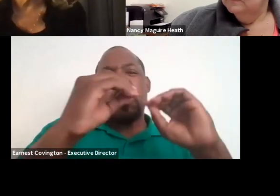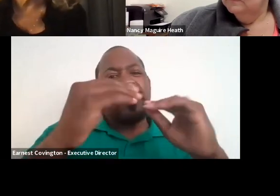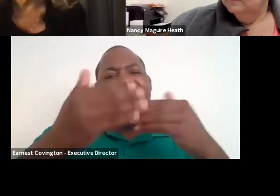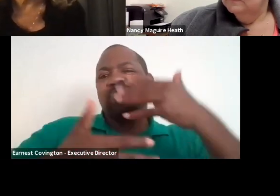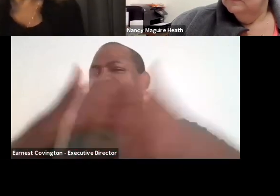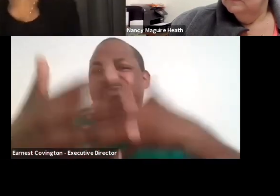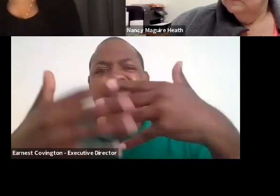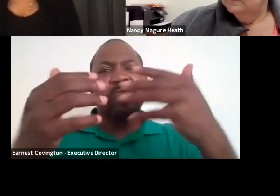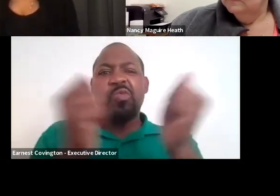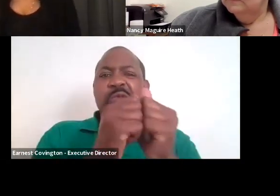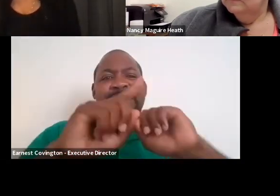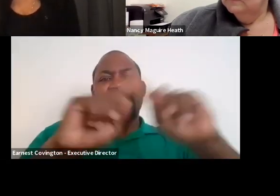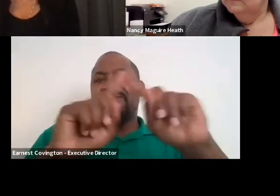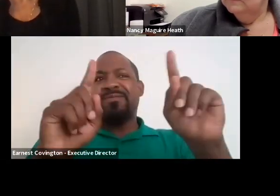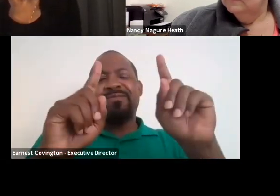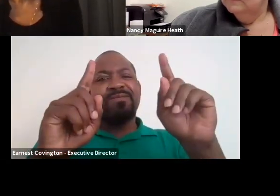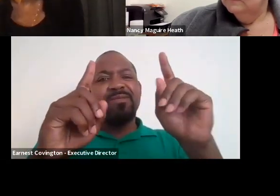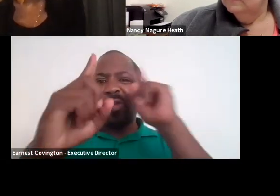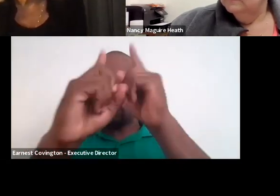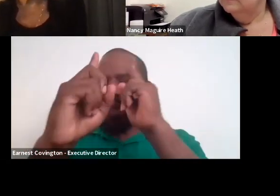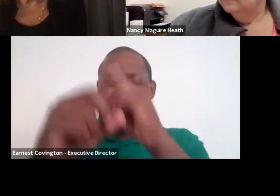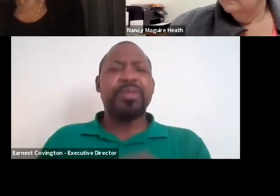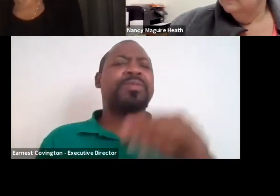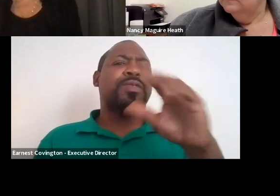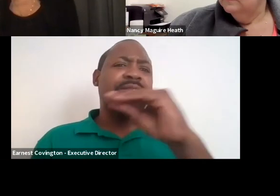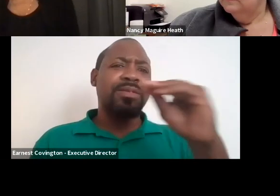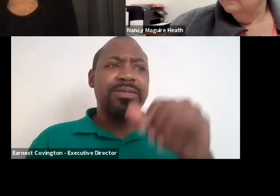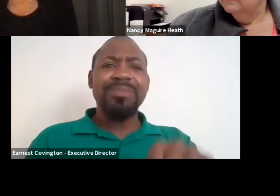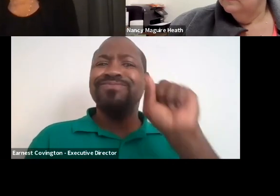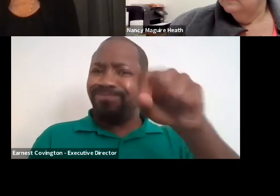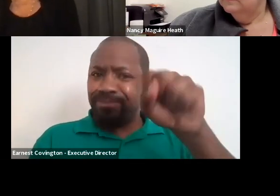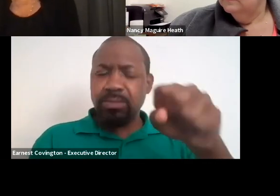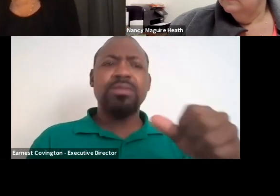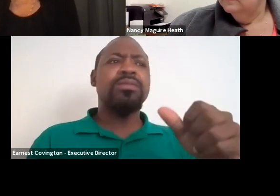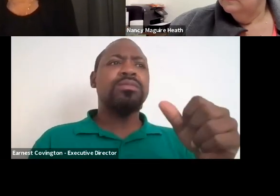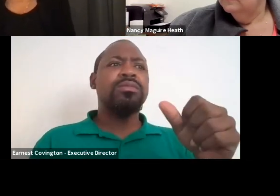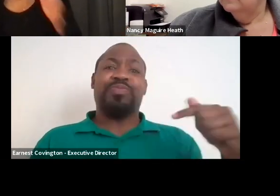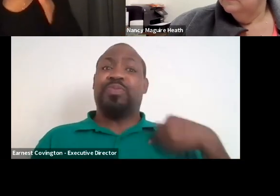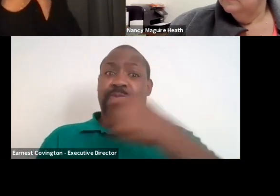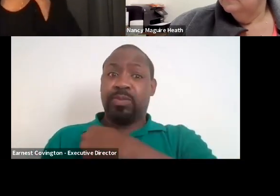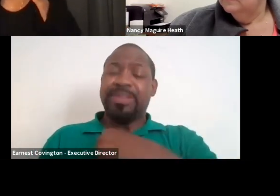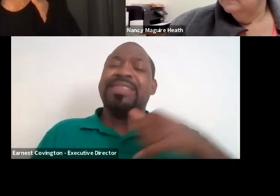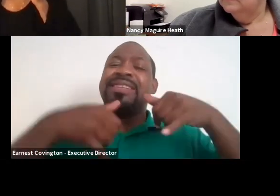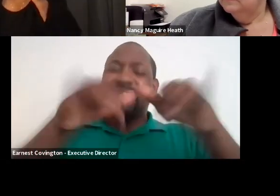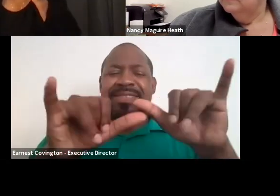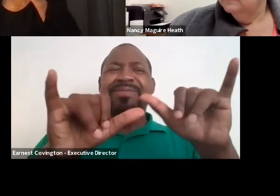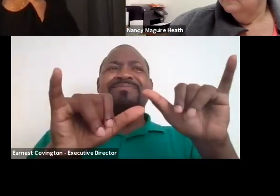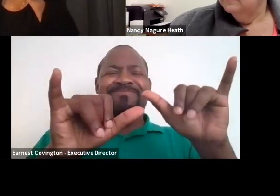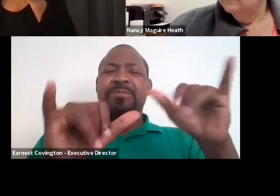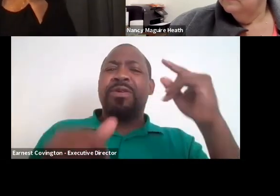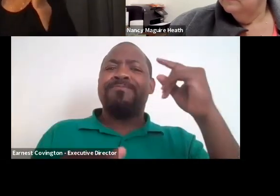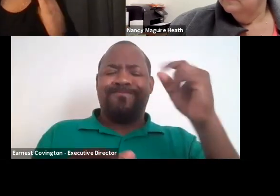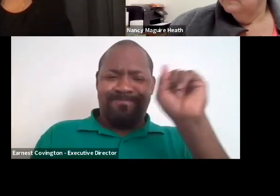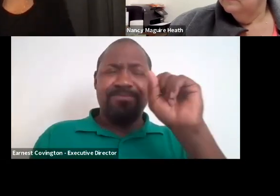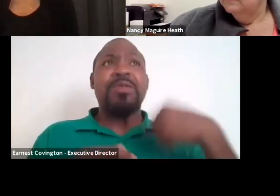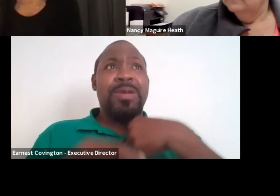our meeting, but at this point, I'm not going to bother them any longer. I feel like we need to move forward with our own goals. And